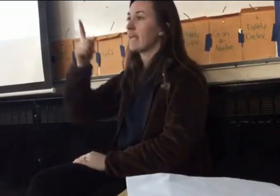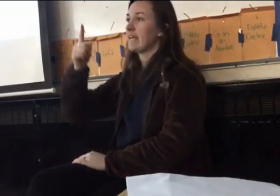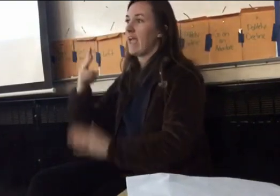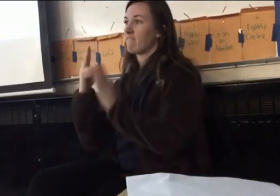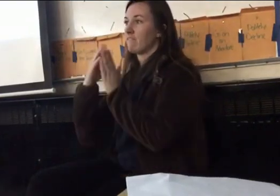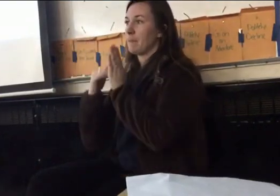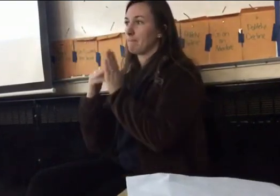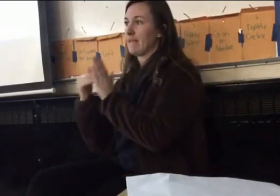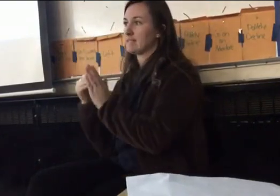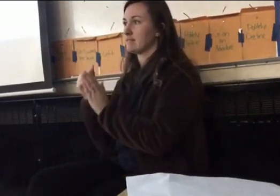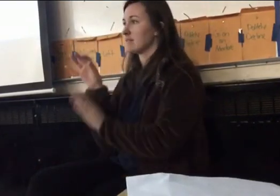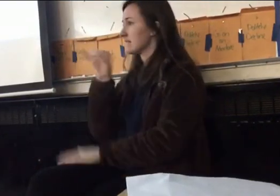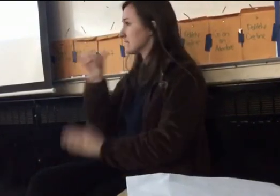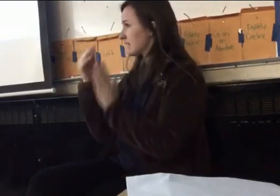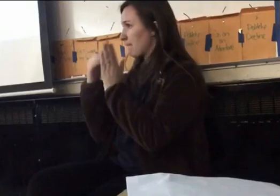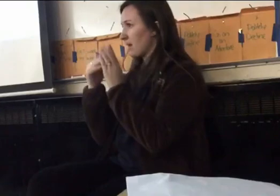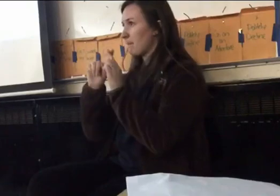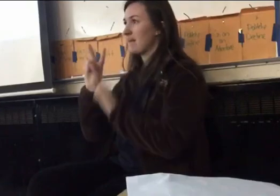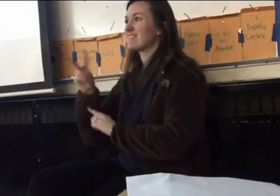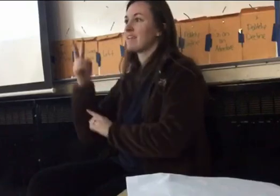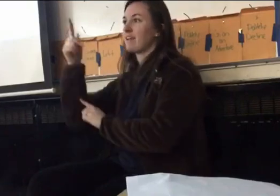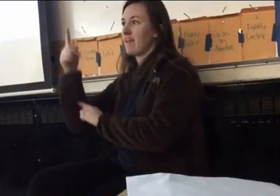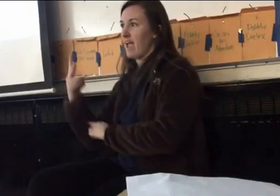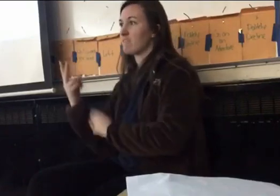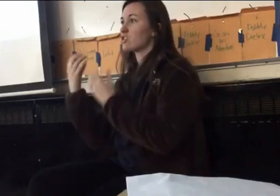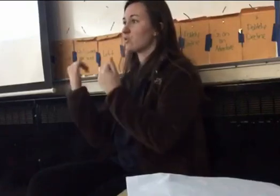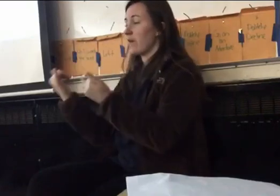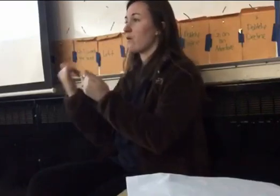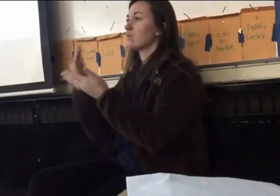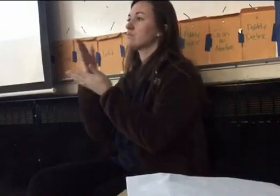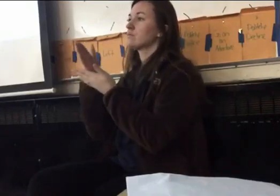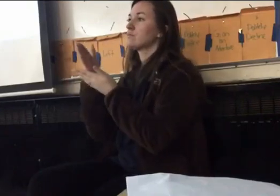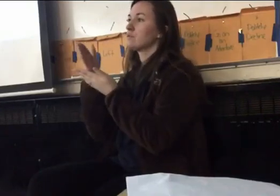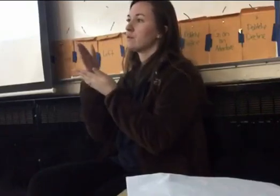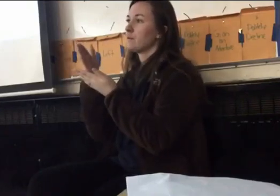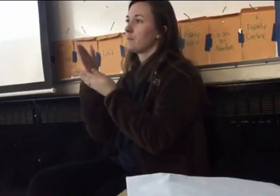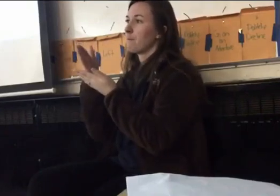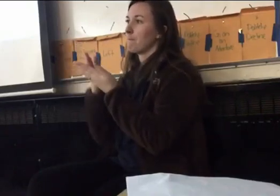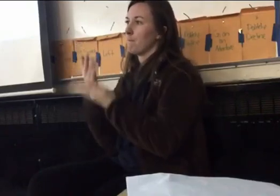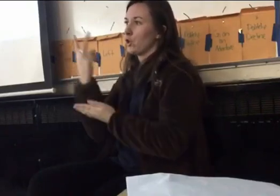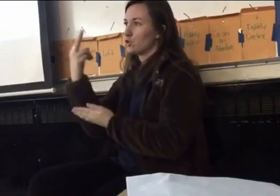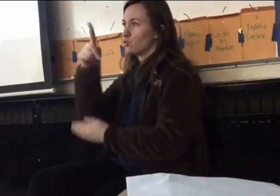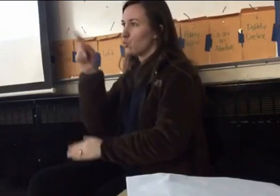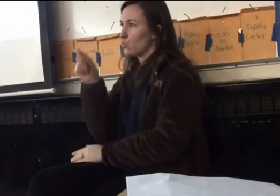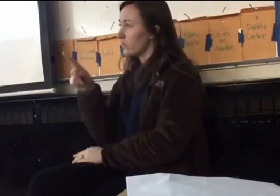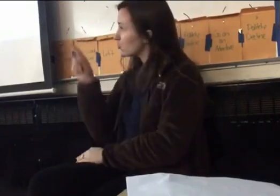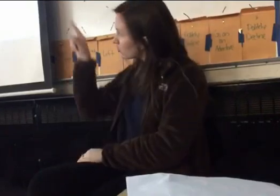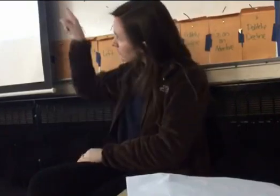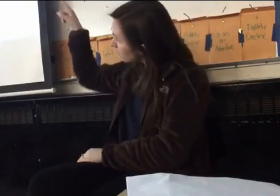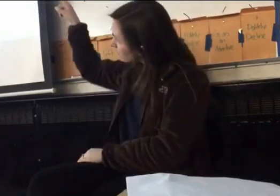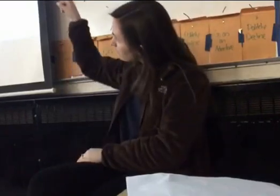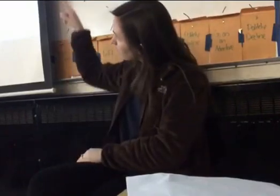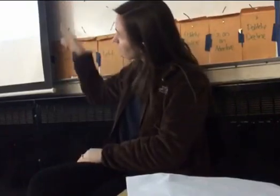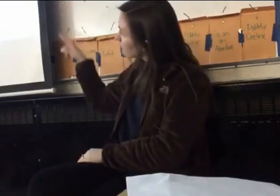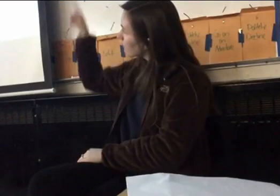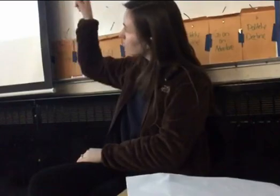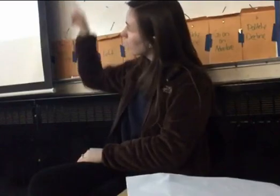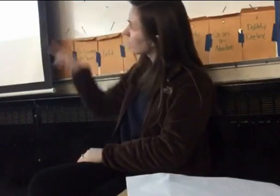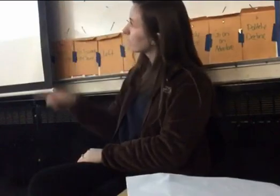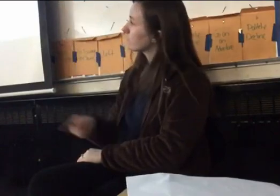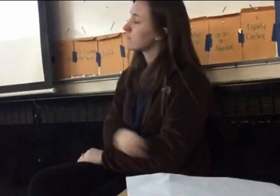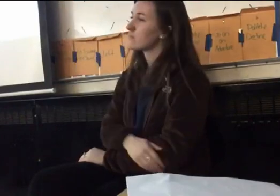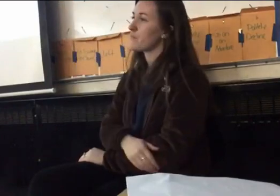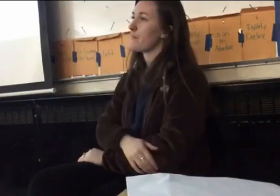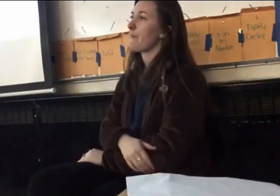All right. So now, first question, what's 3 things you're noticing in this half of the image? What colors are used in this half? And